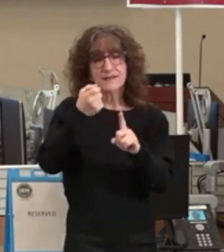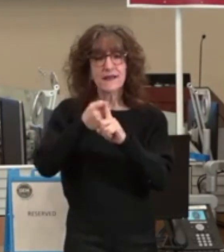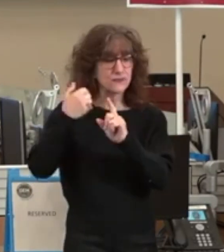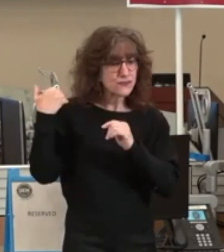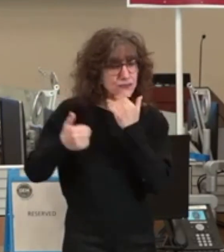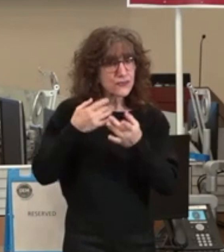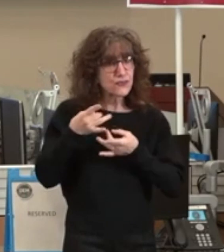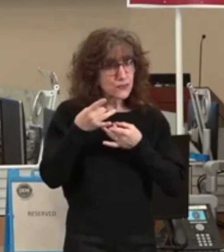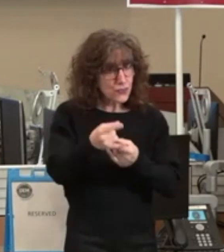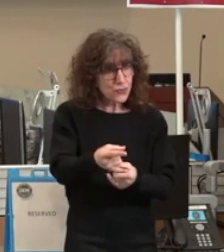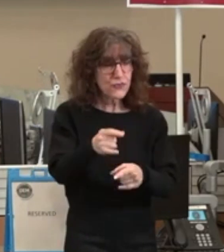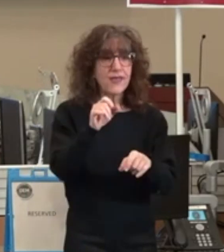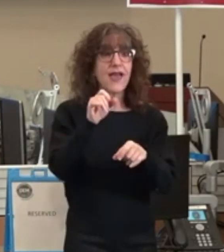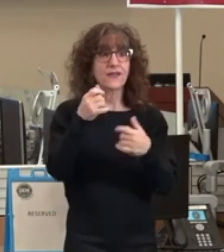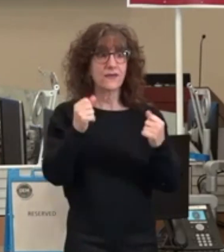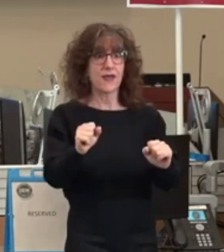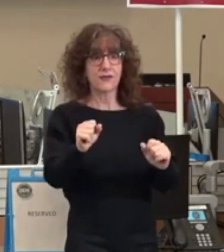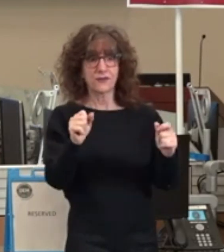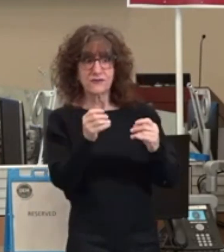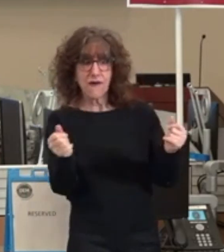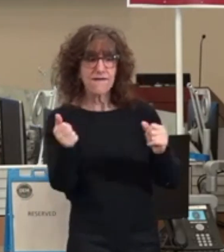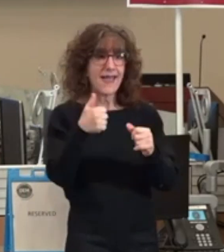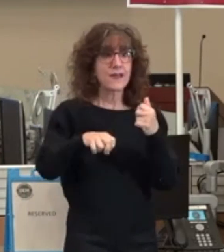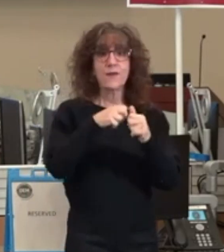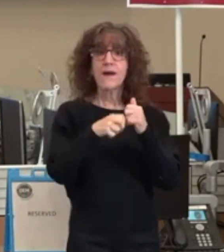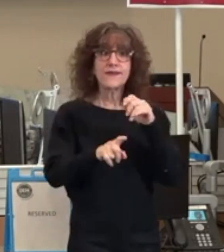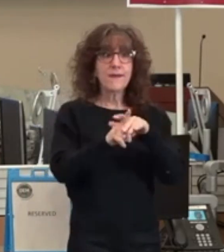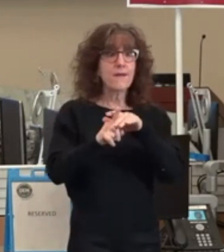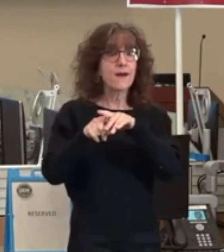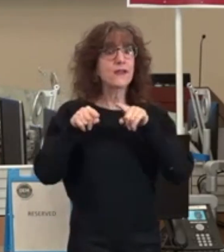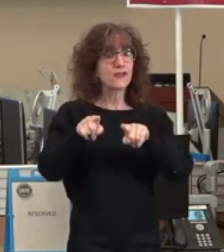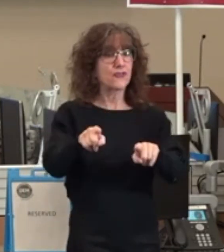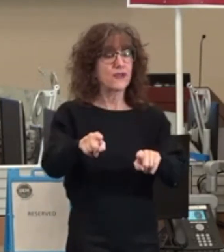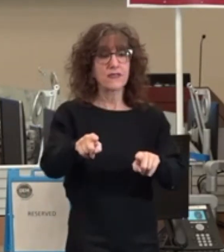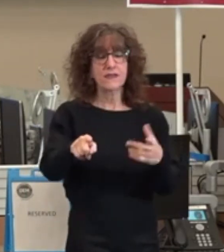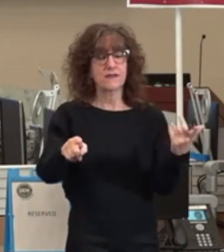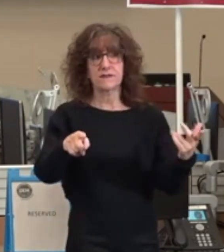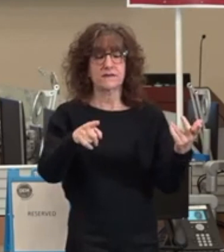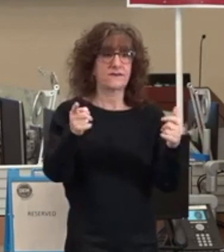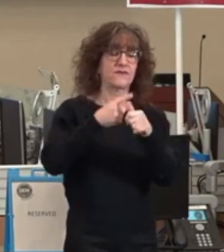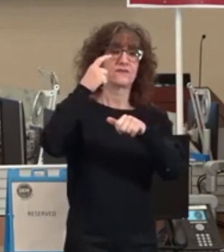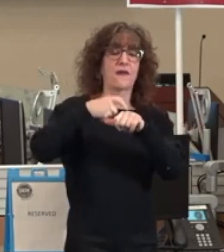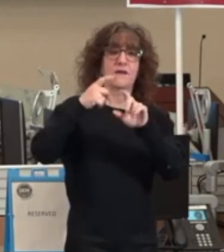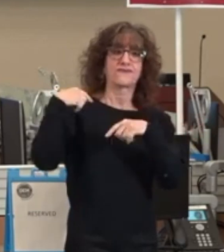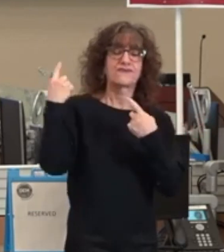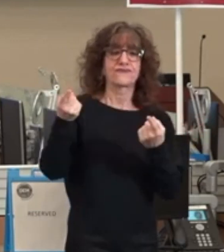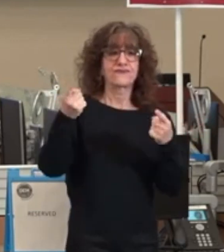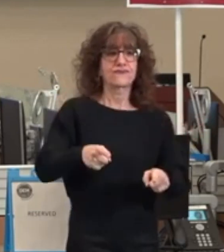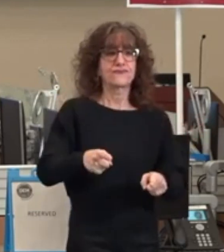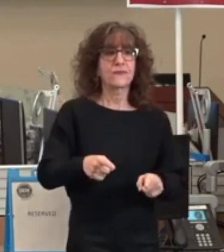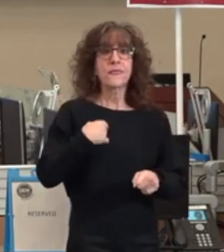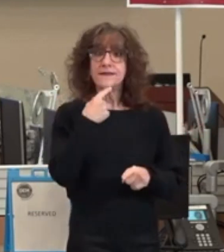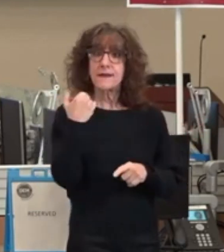proceed smoothly and working to correct any issues that arise during this unprecedented effort. As I've said before,